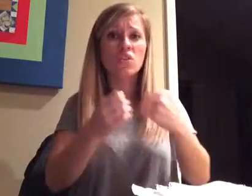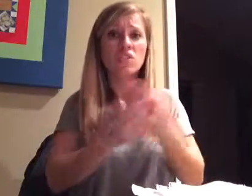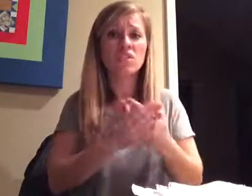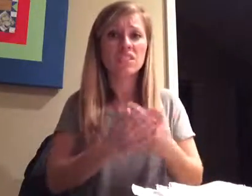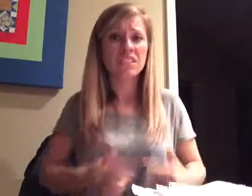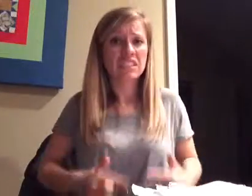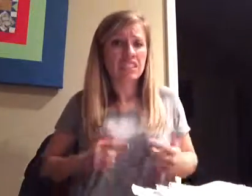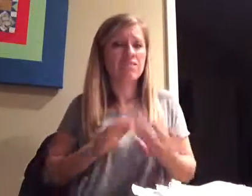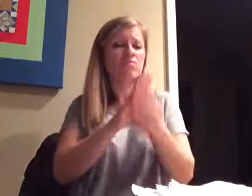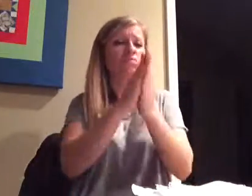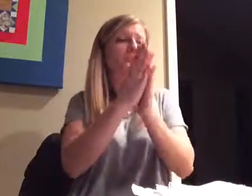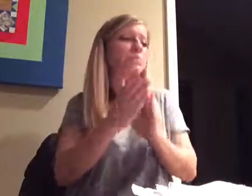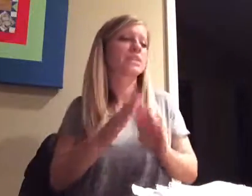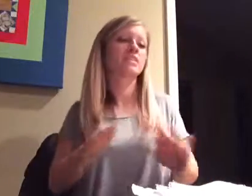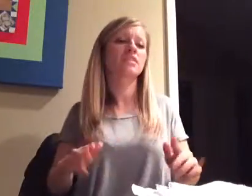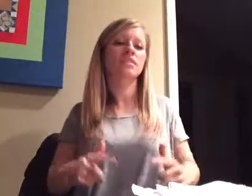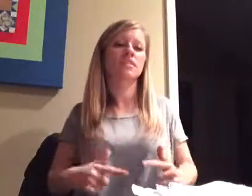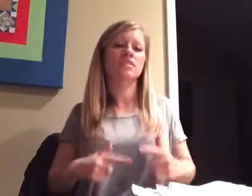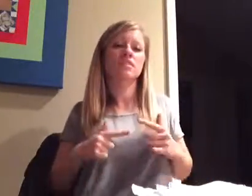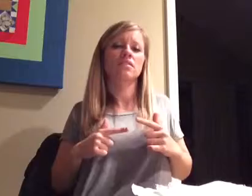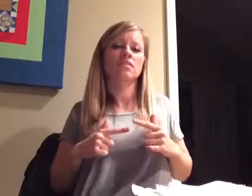as neighbors and not as mortal enemies?